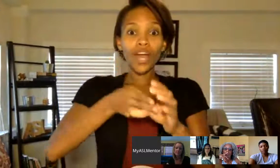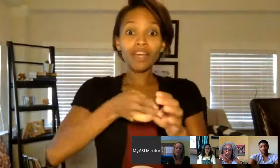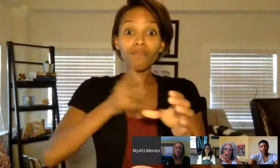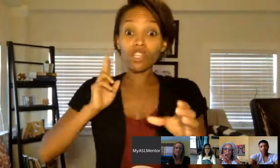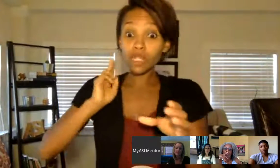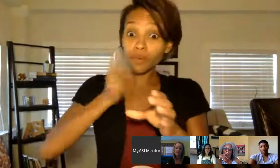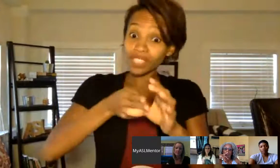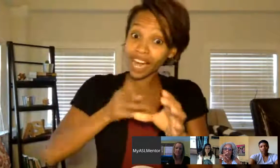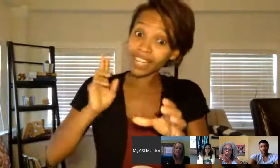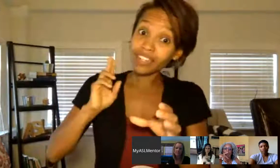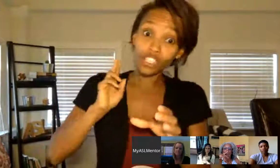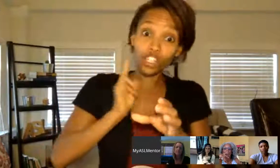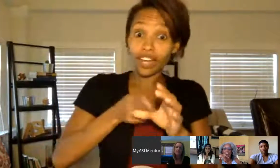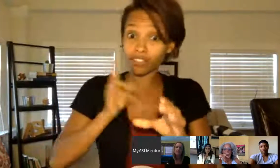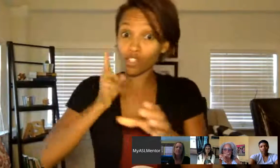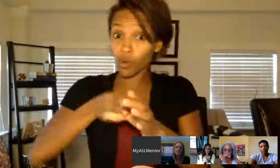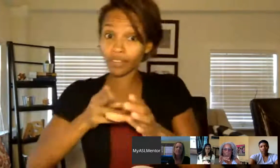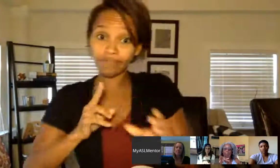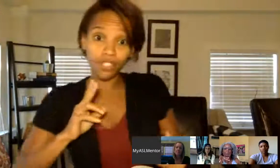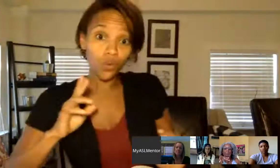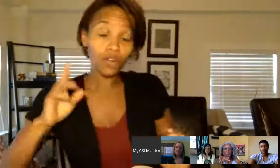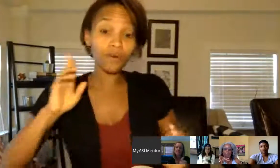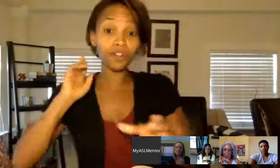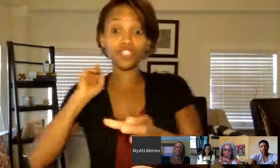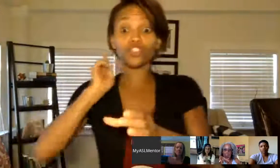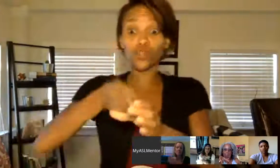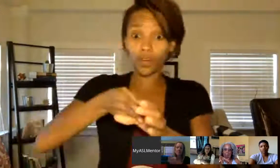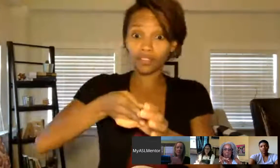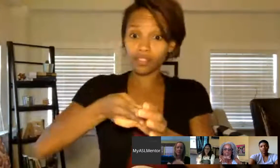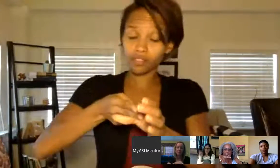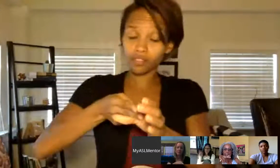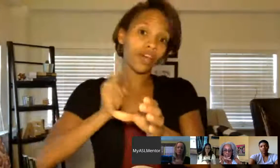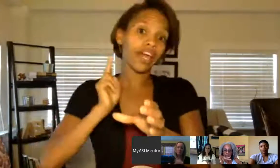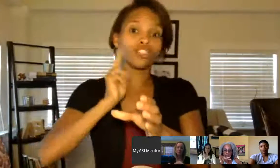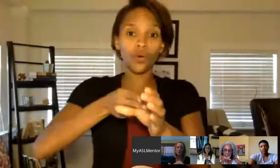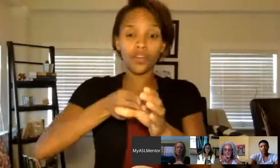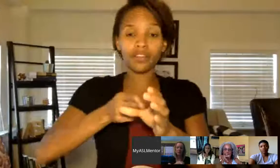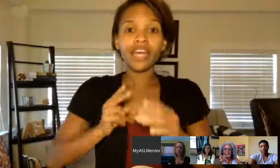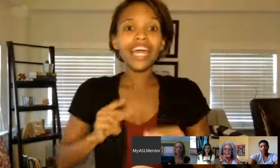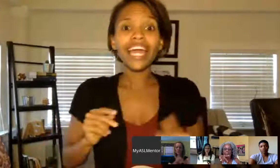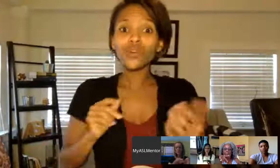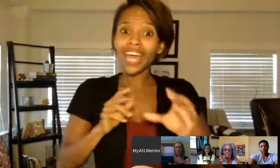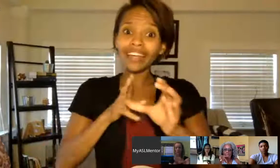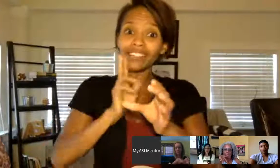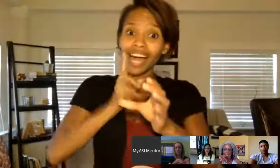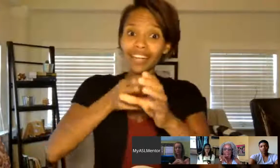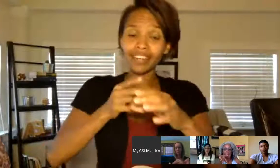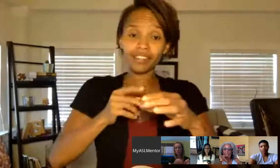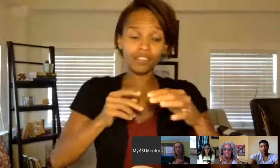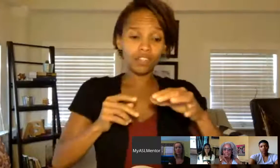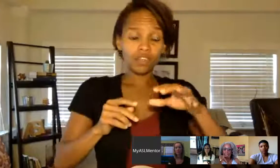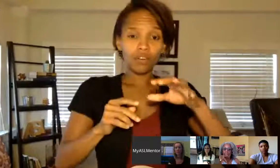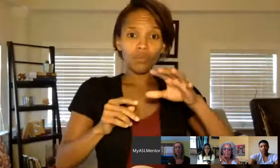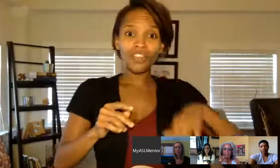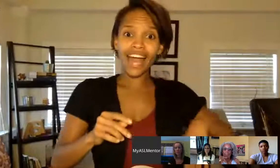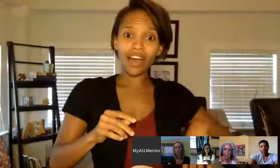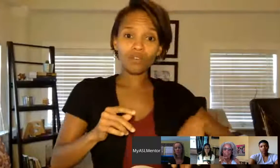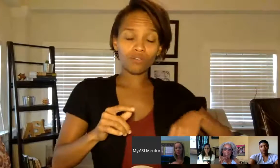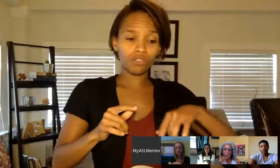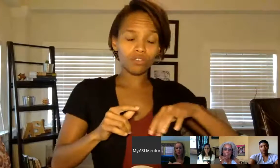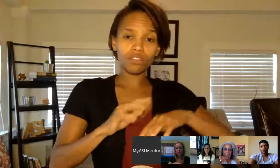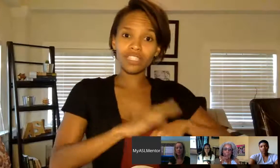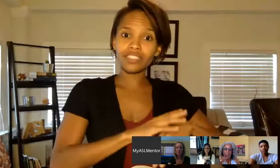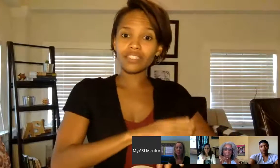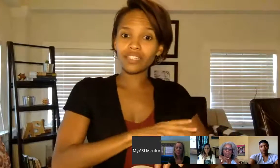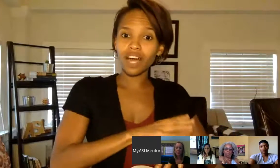the way most people sign in is correct, join. So one person joins, okay, join. And you can sign it